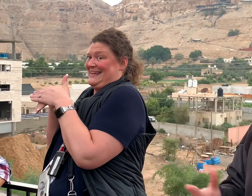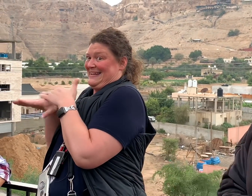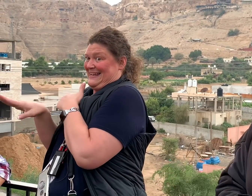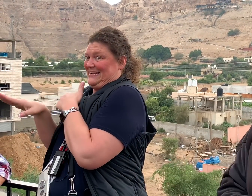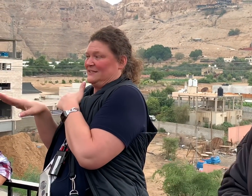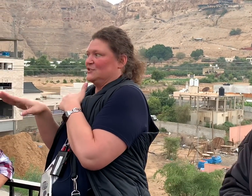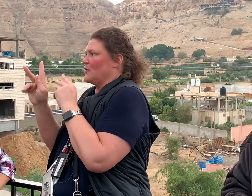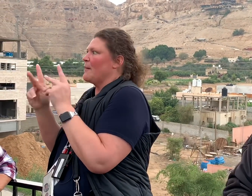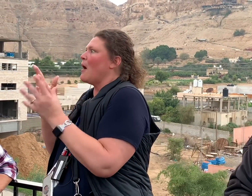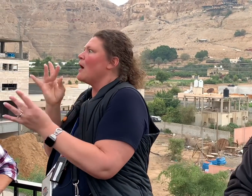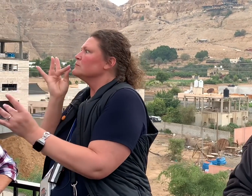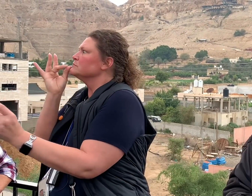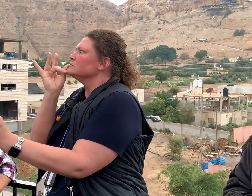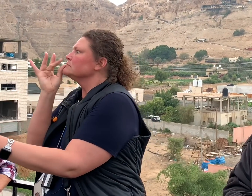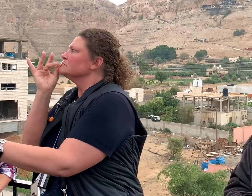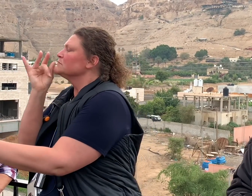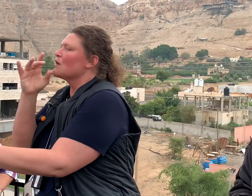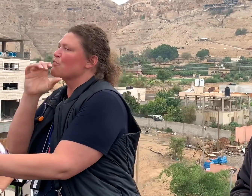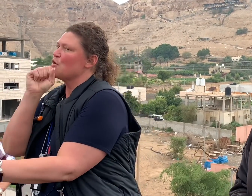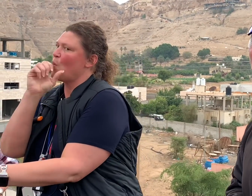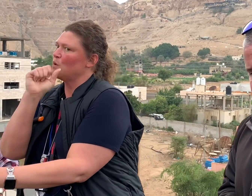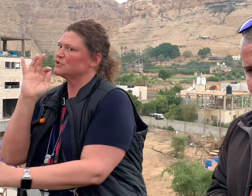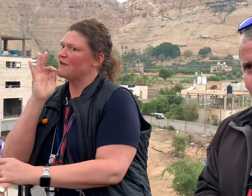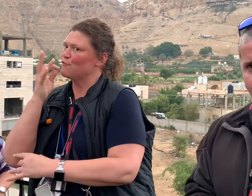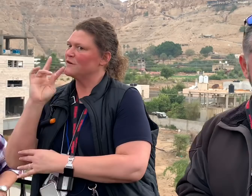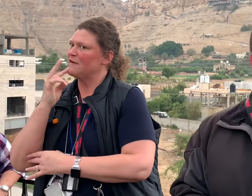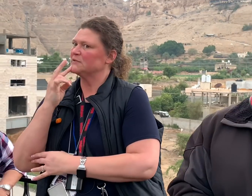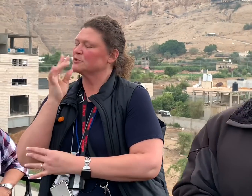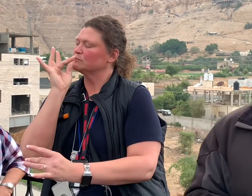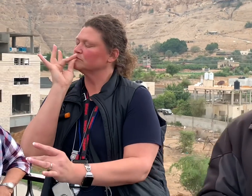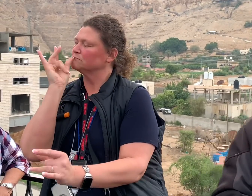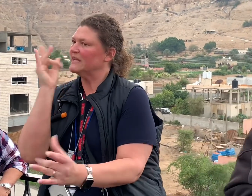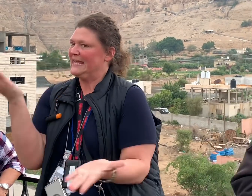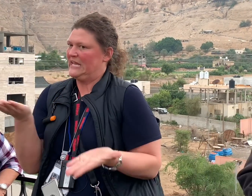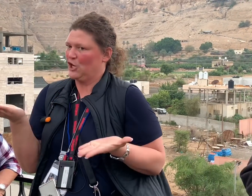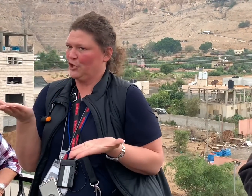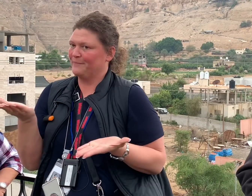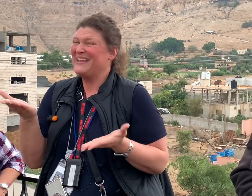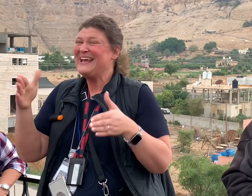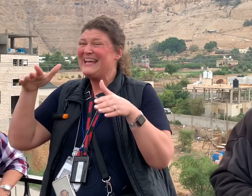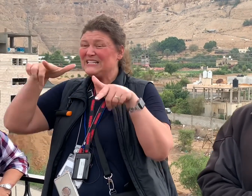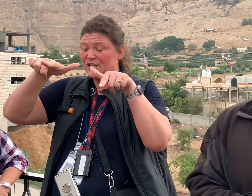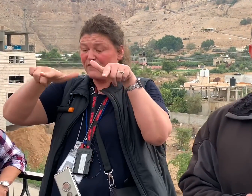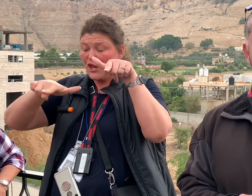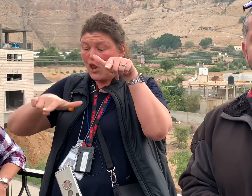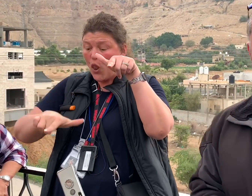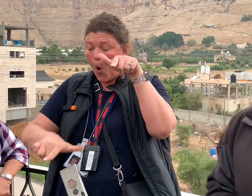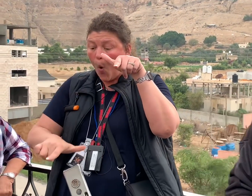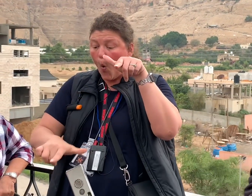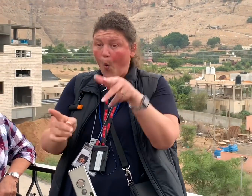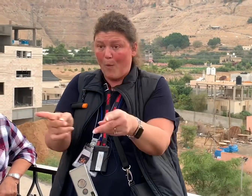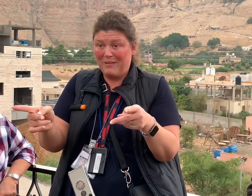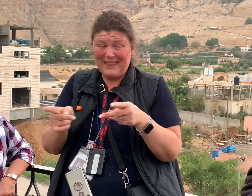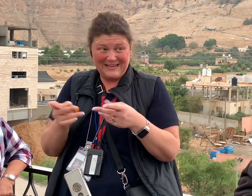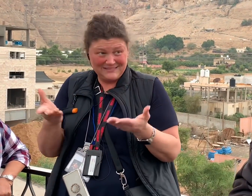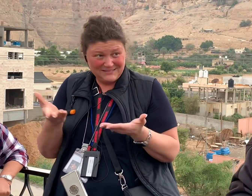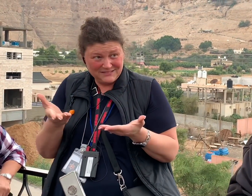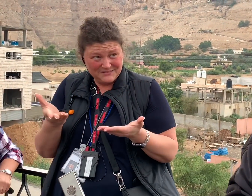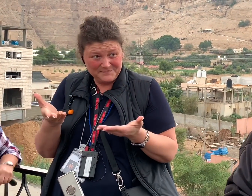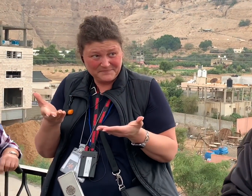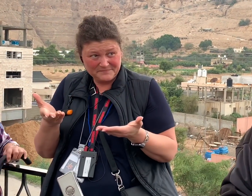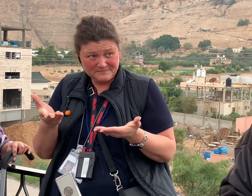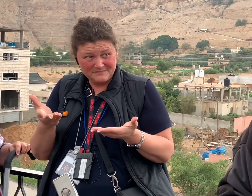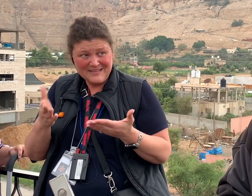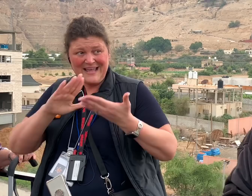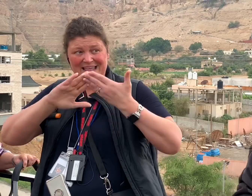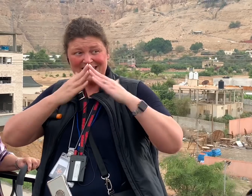Jericho. It's considered as the ancient city in the world, the lowest city in the world, and the